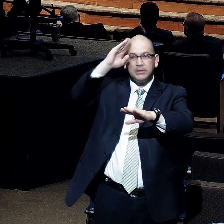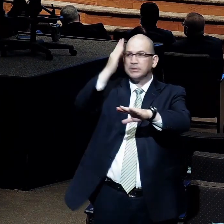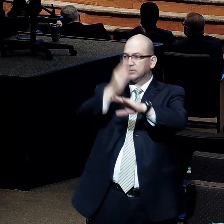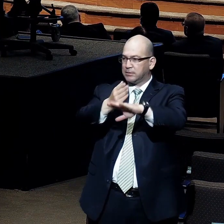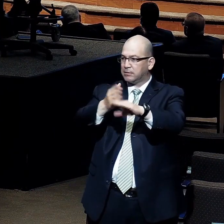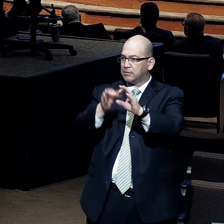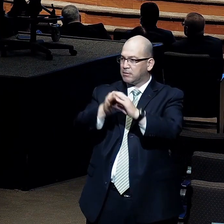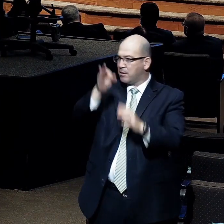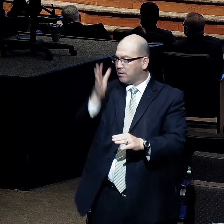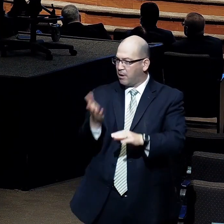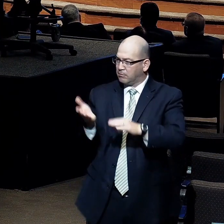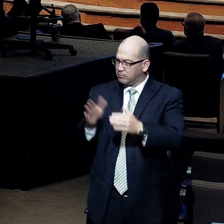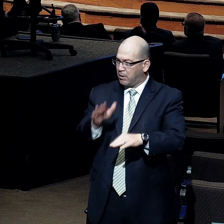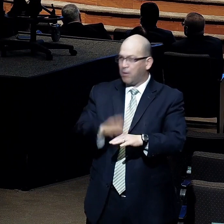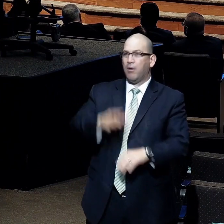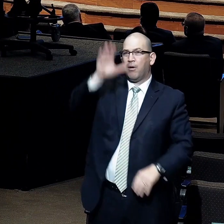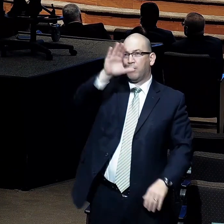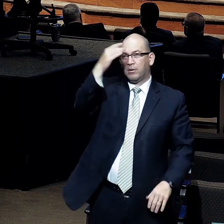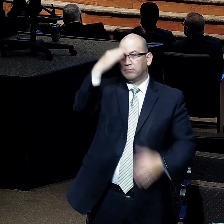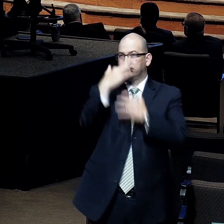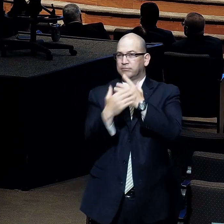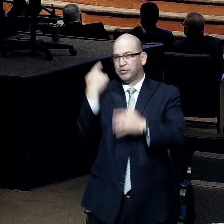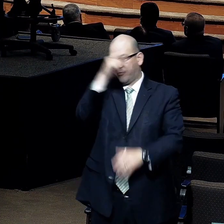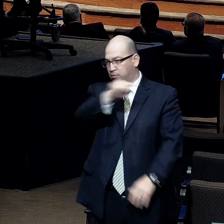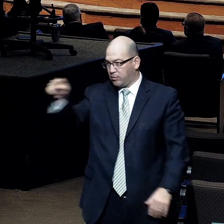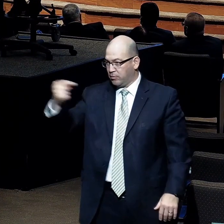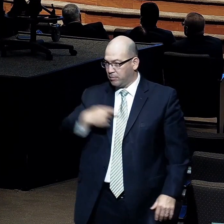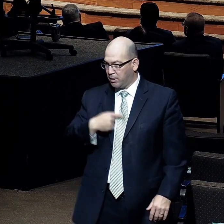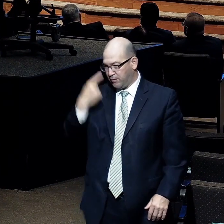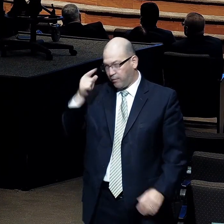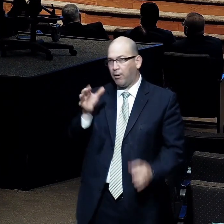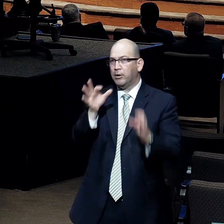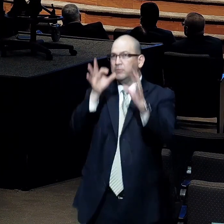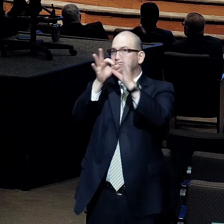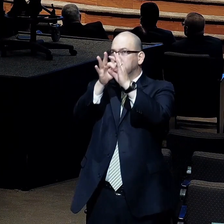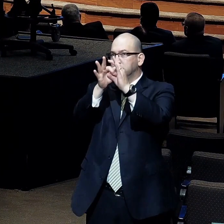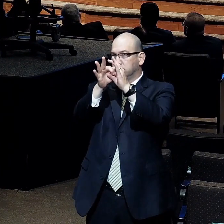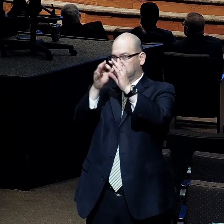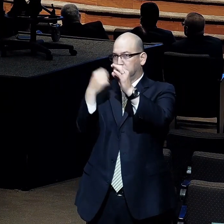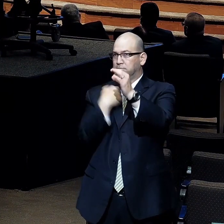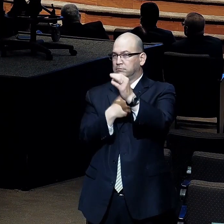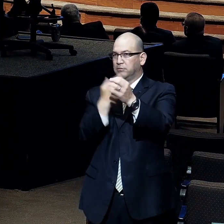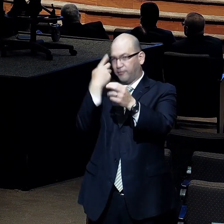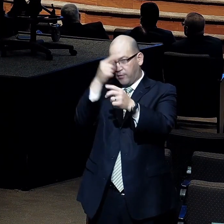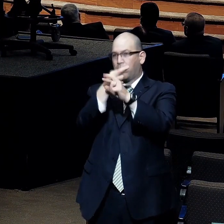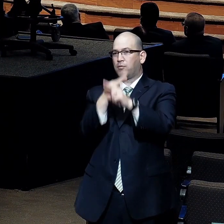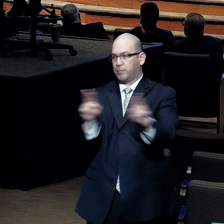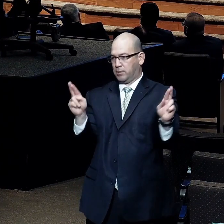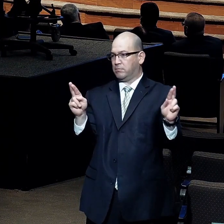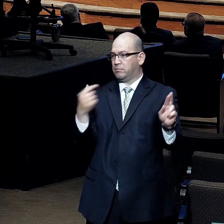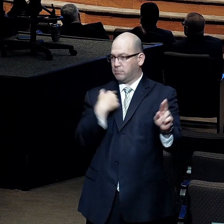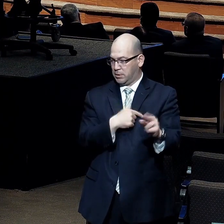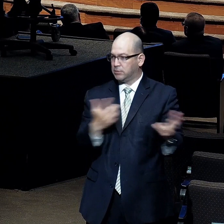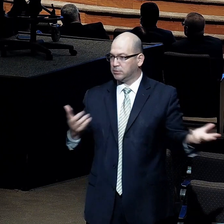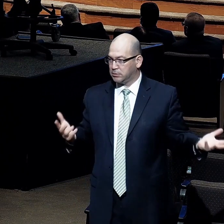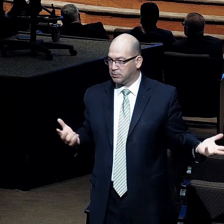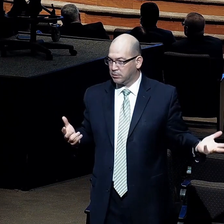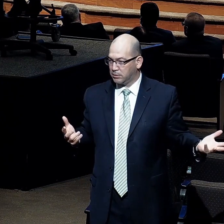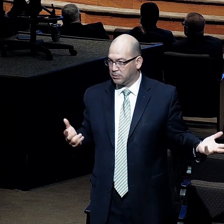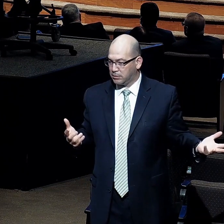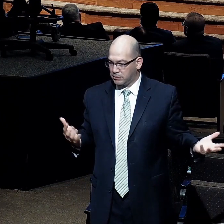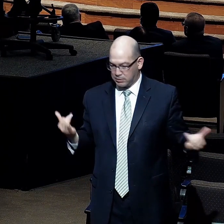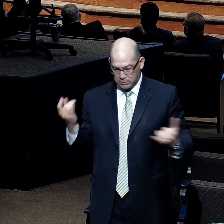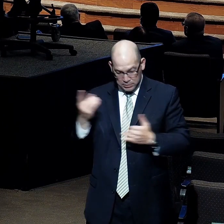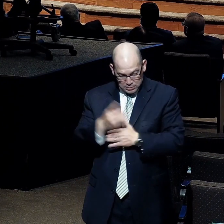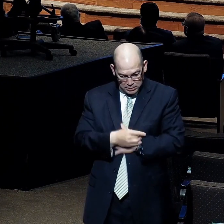his blood. He shed his blood so that we could be reconciled, so that we could be redeemed and bought back. So today we've seen the